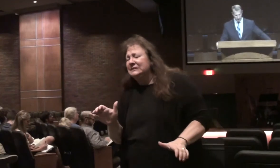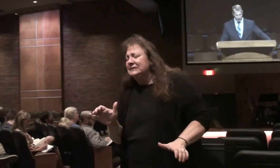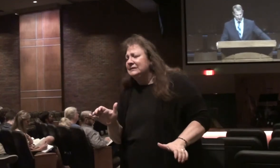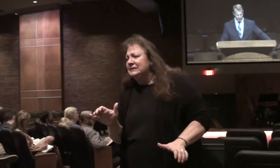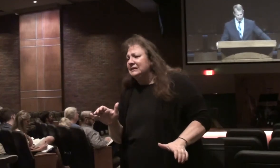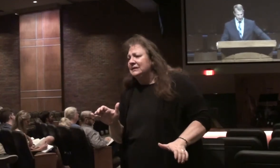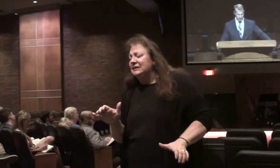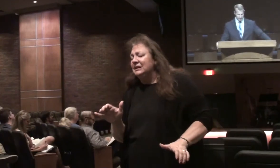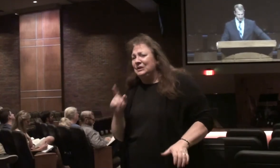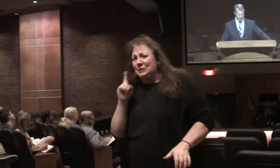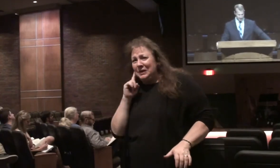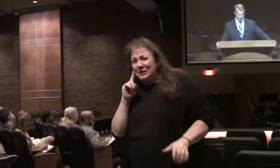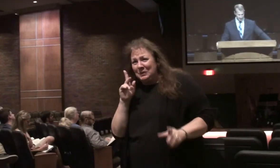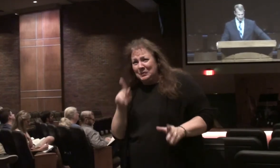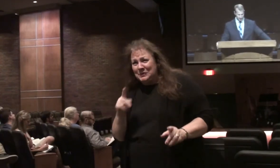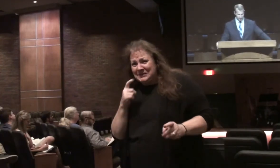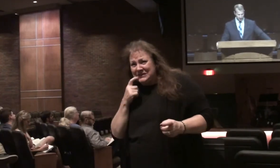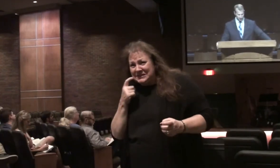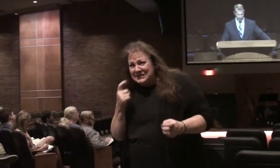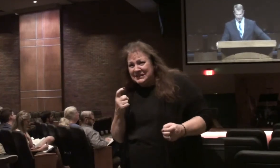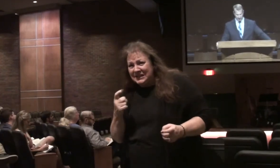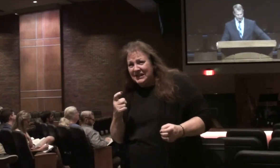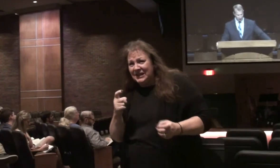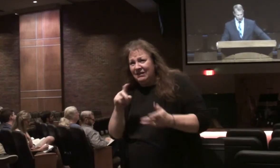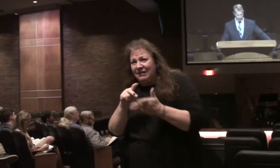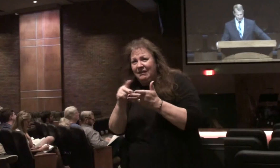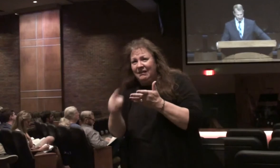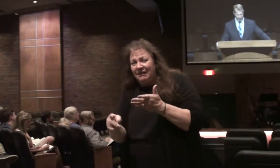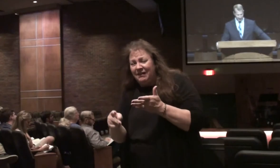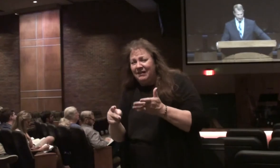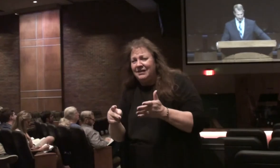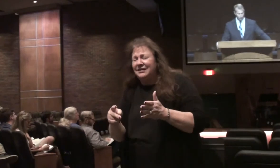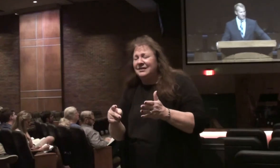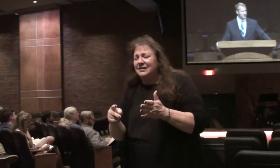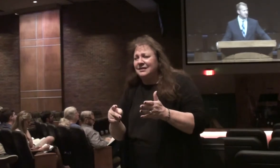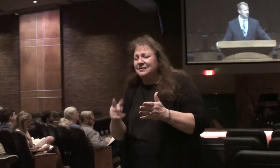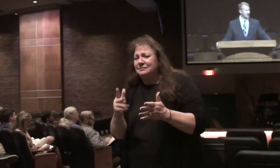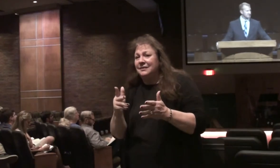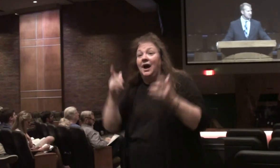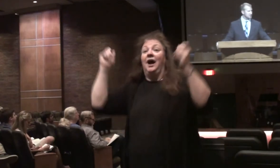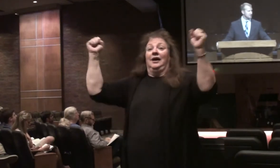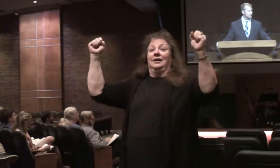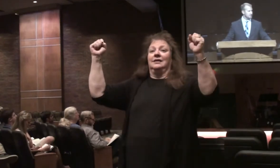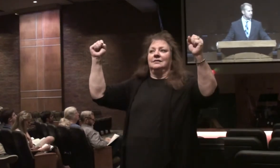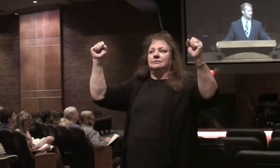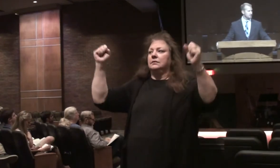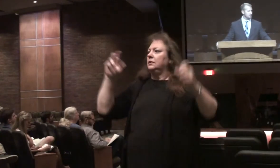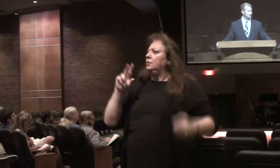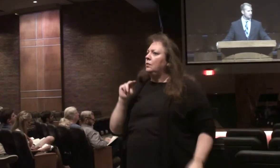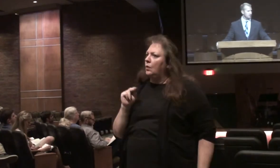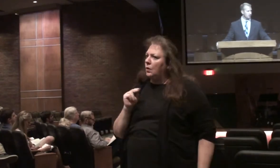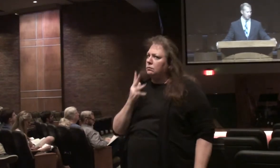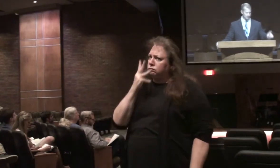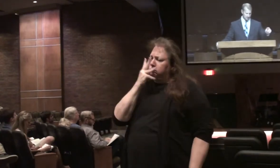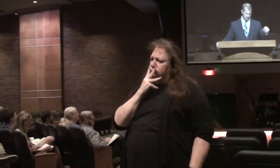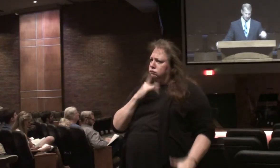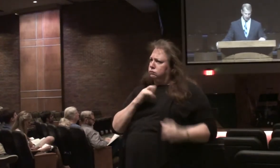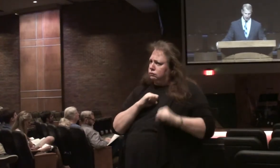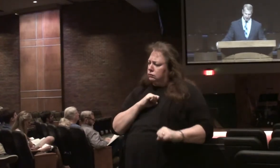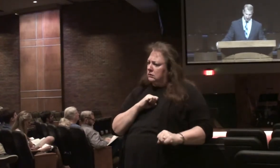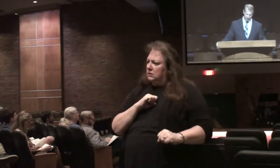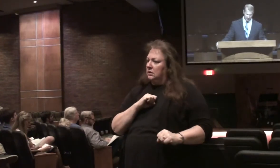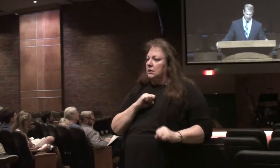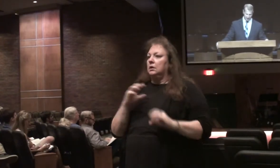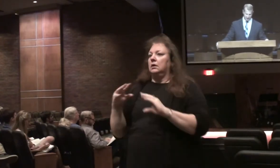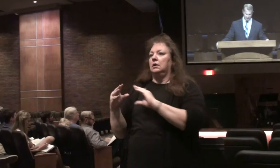You hear about someone else sinning, someone else falling, takes no pleasure in that. Watch out for gossip. You know,